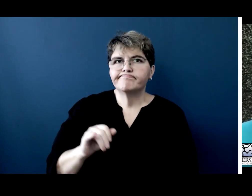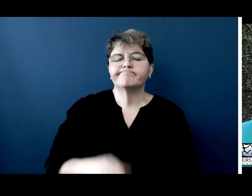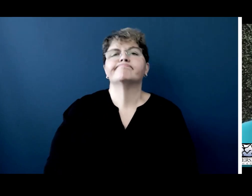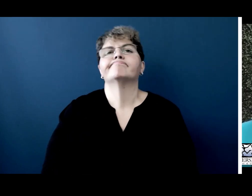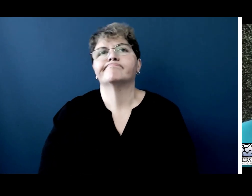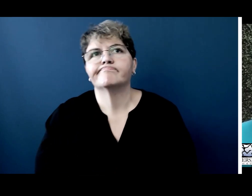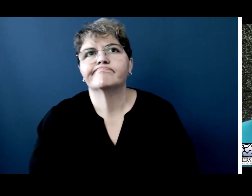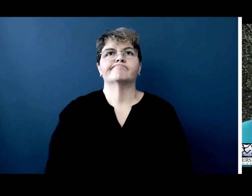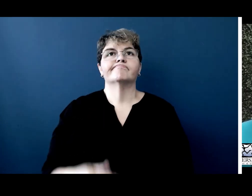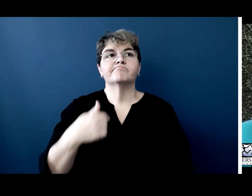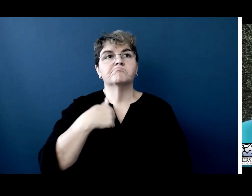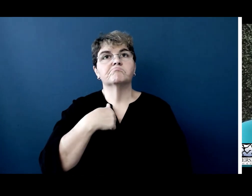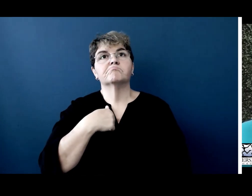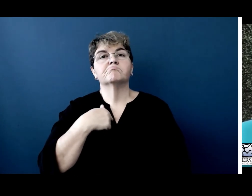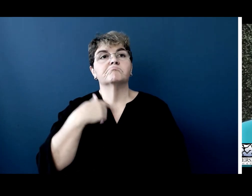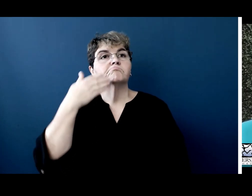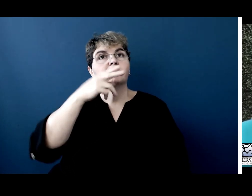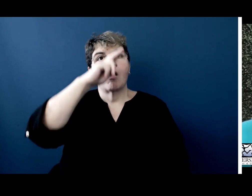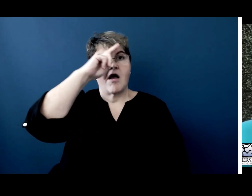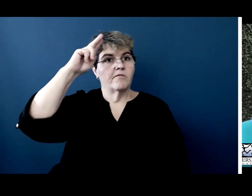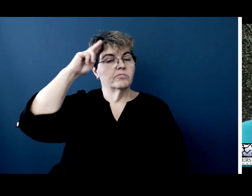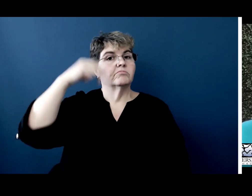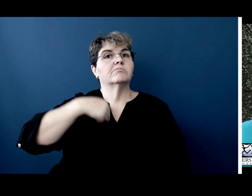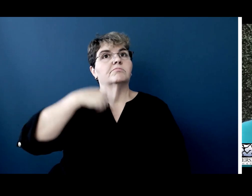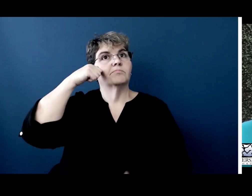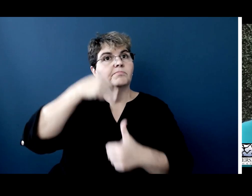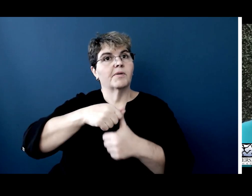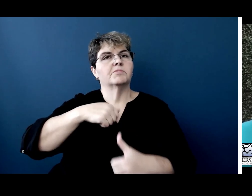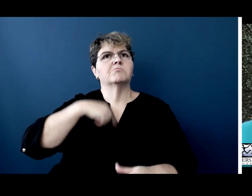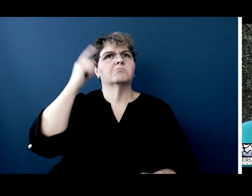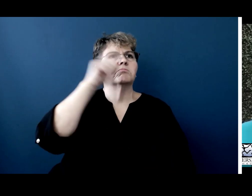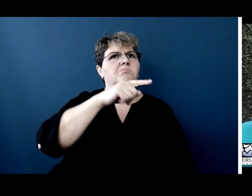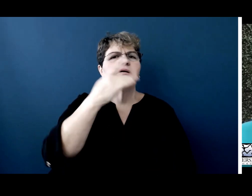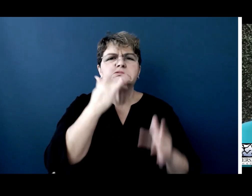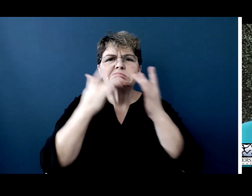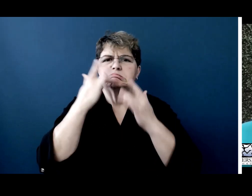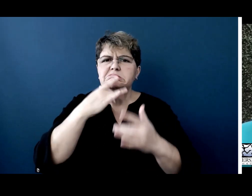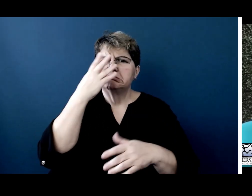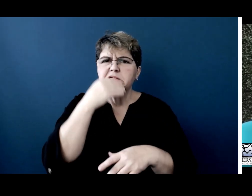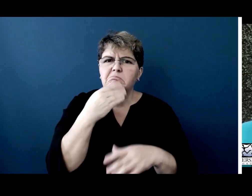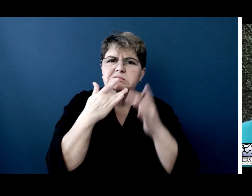Yeah. I got 3 hours sleep. Everyone got 3 hours sleep. I mean, we